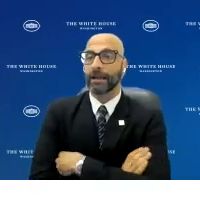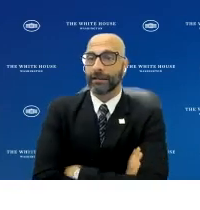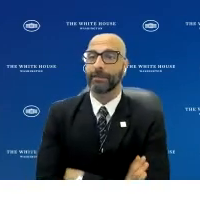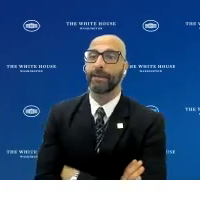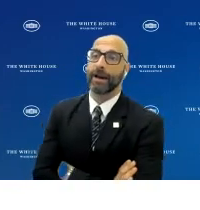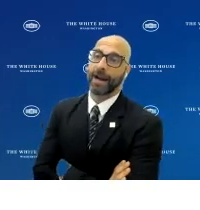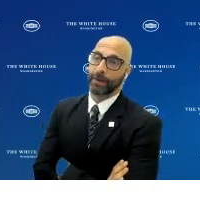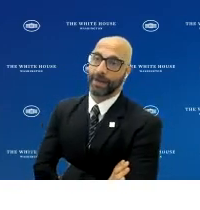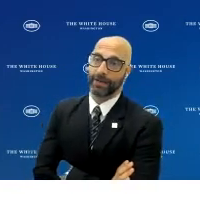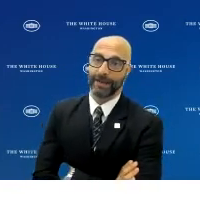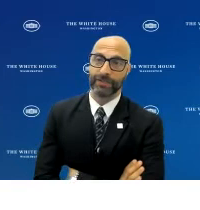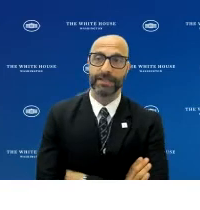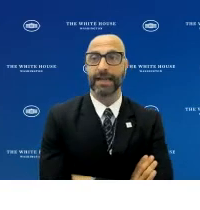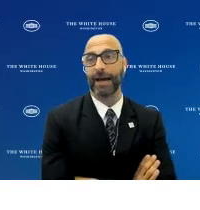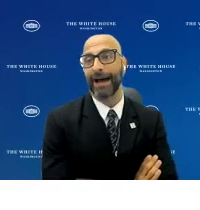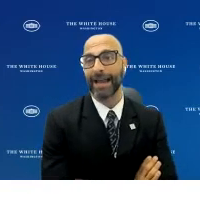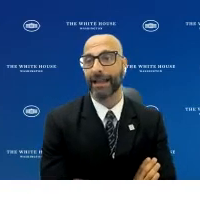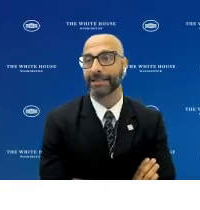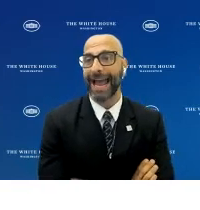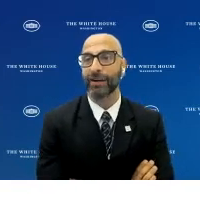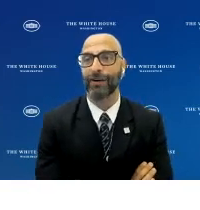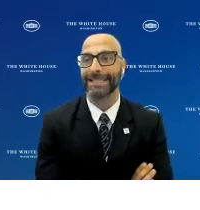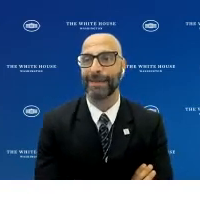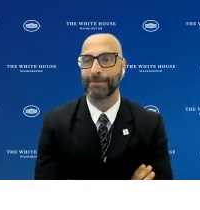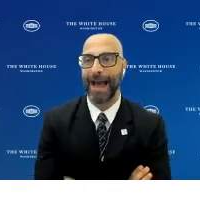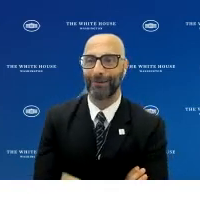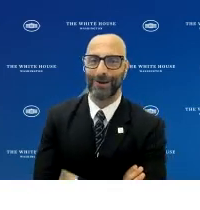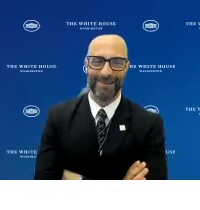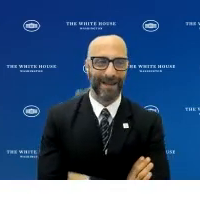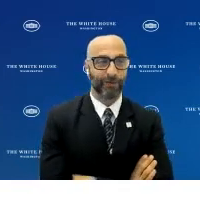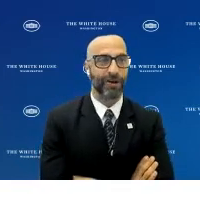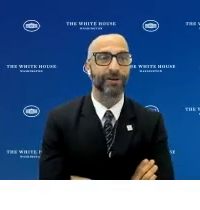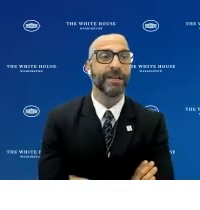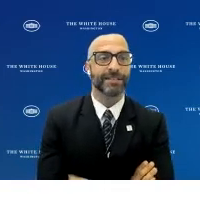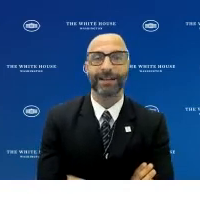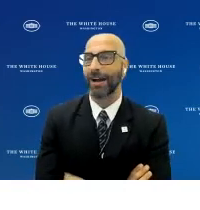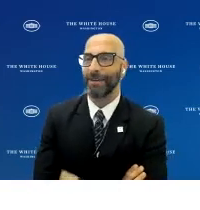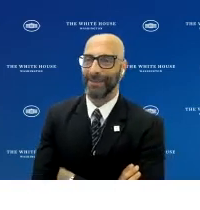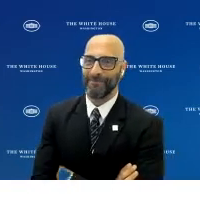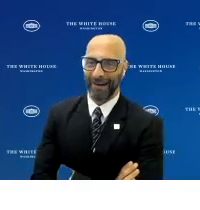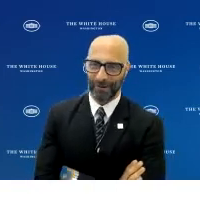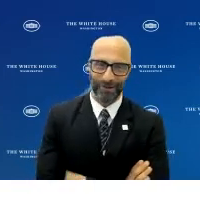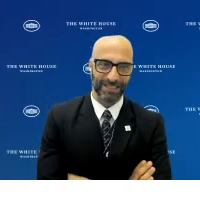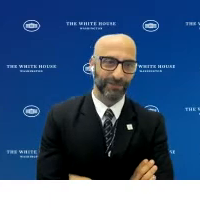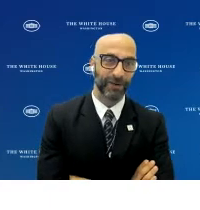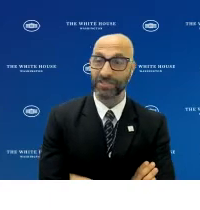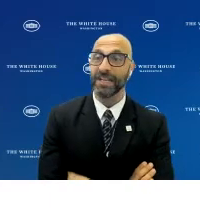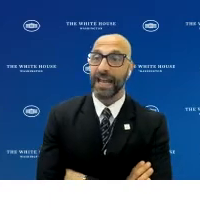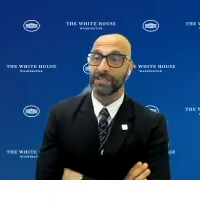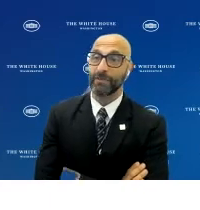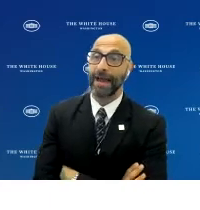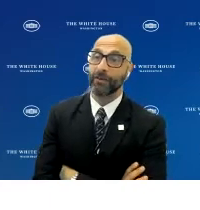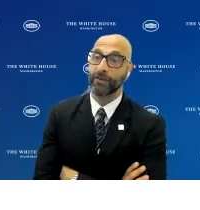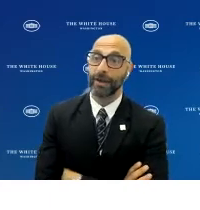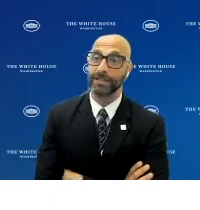And I wanted to talk a little bit about our equity interventions. I like to categorize them as macro and micro, so I'll talk about the macro ones